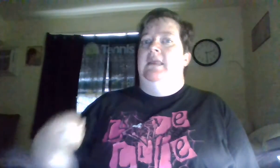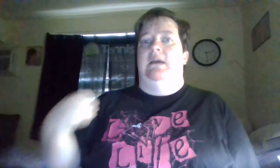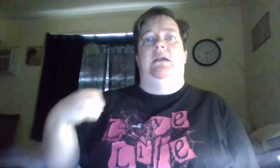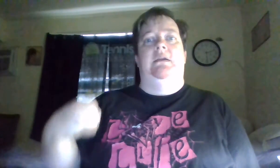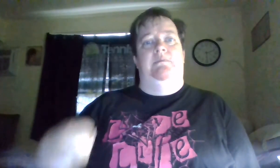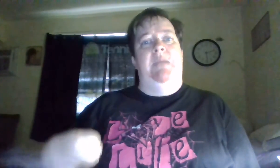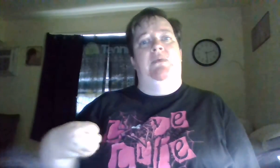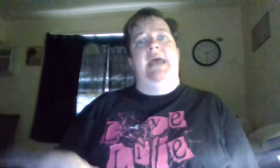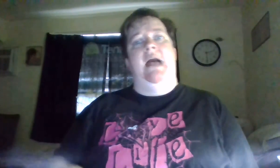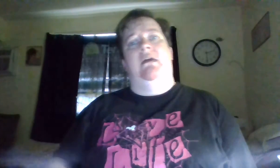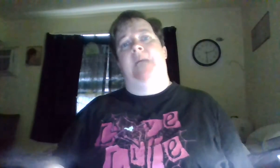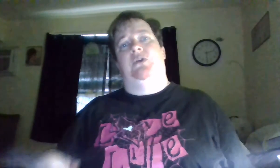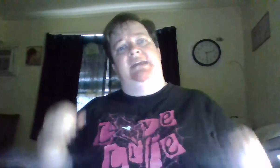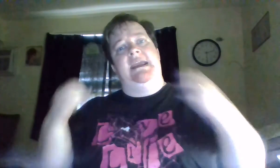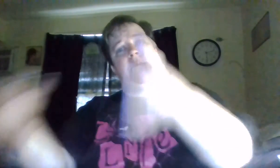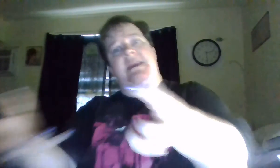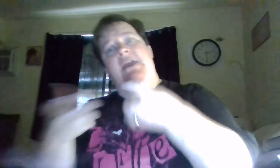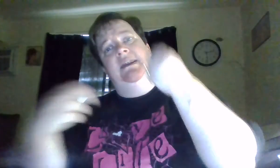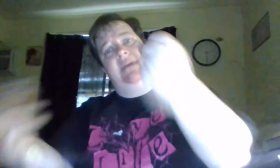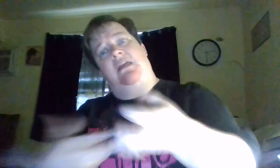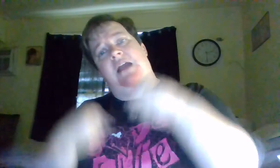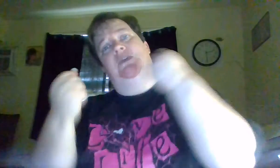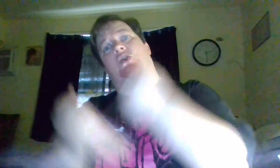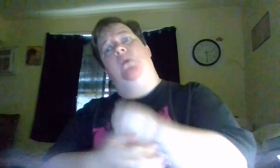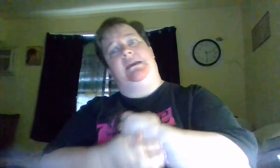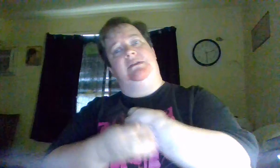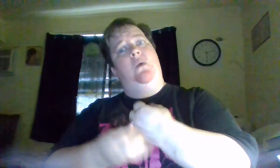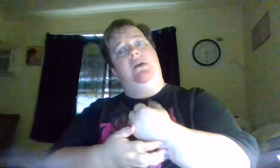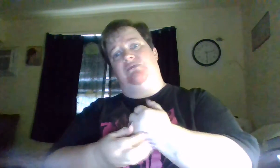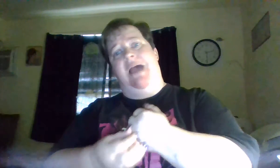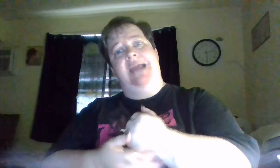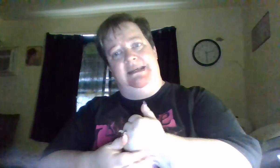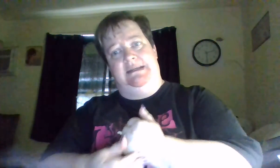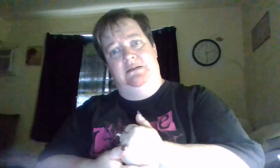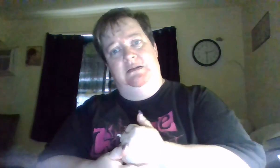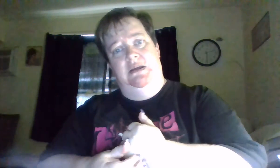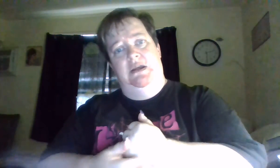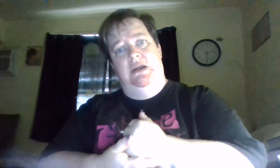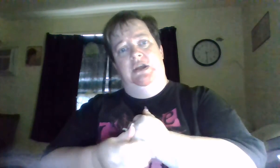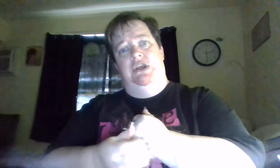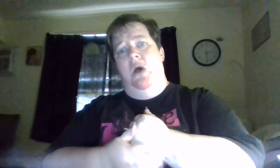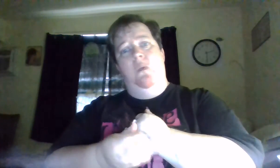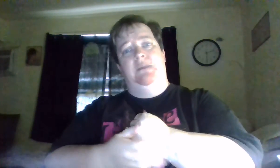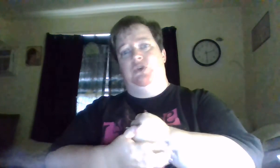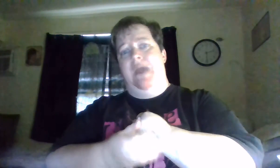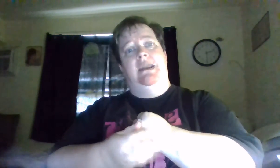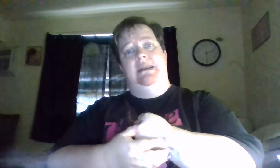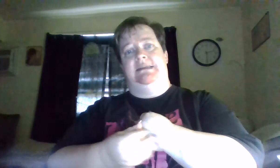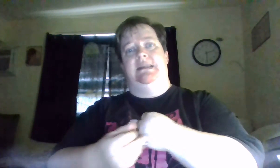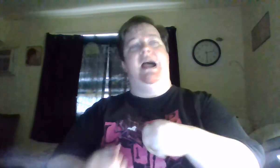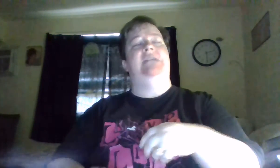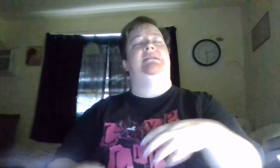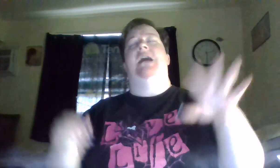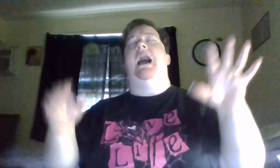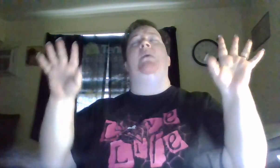the people in the helicopter are saying, "Come in here into the helicopter, quick, the water's rising. You don't want to drown in this." And the guy says, "I'm waiting